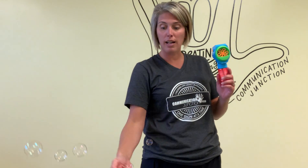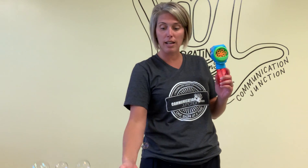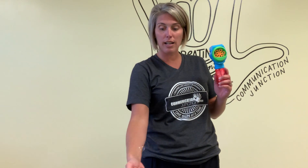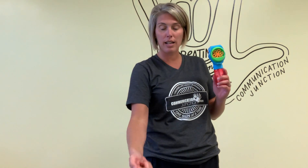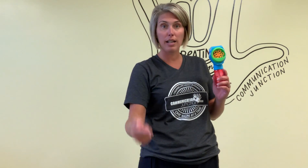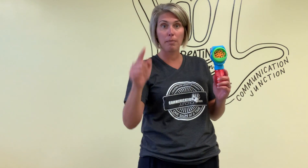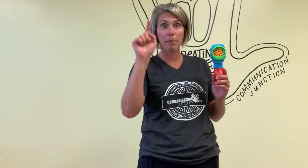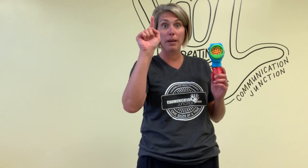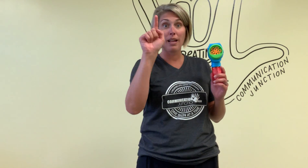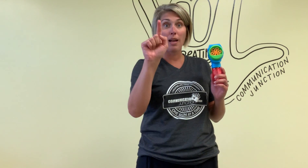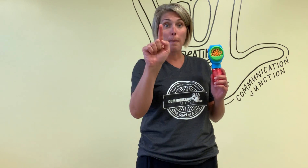pop,